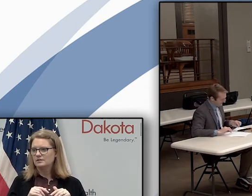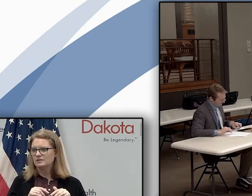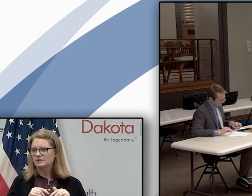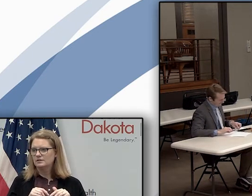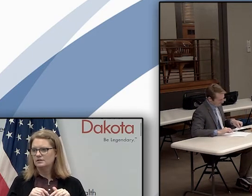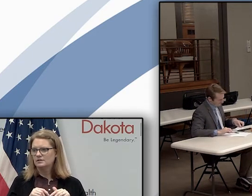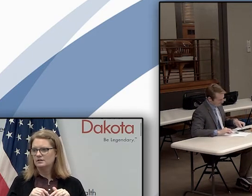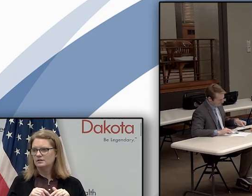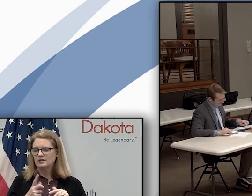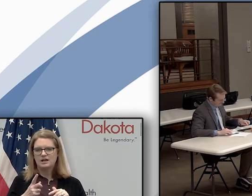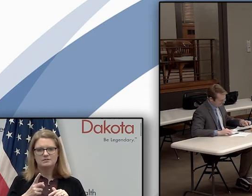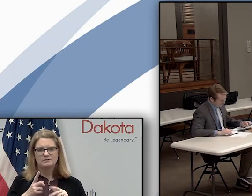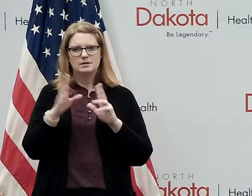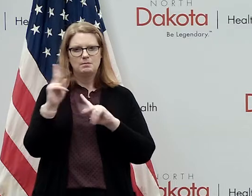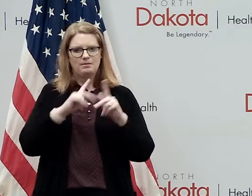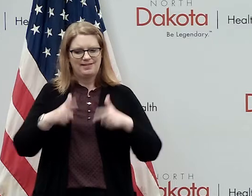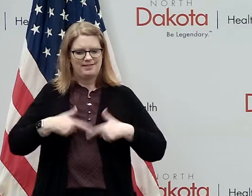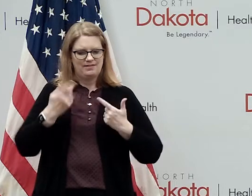in restrictions.